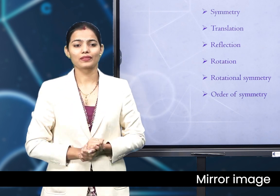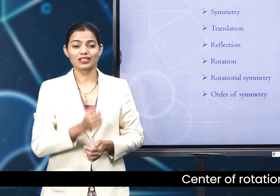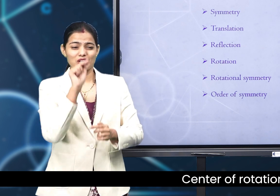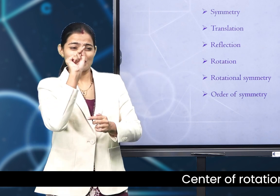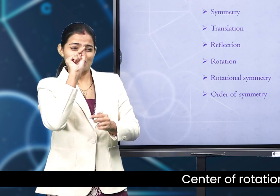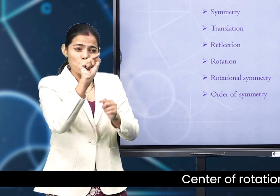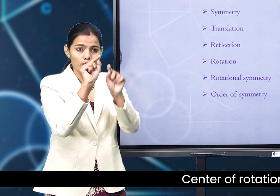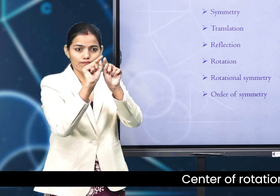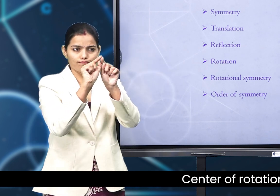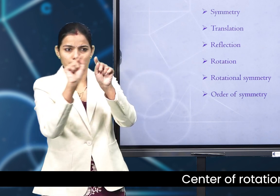center of rotation.